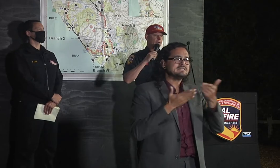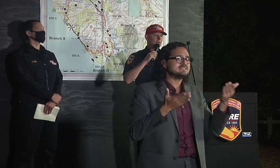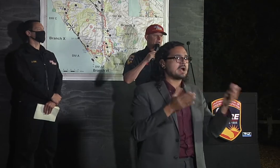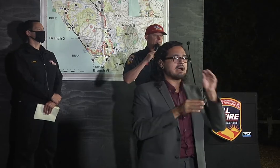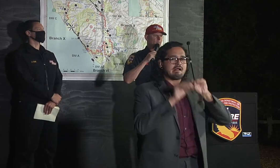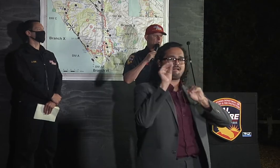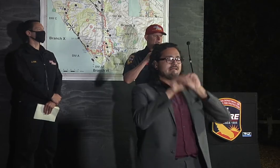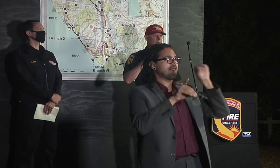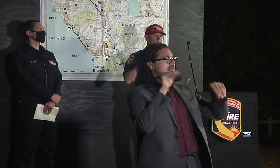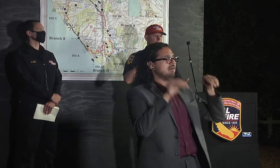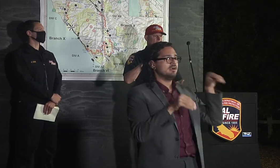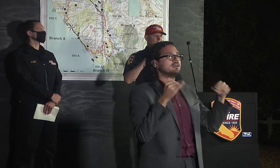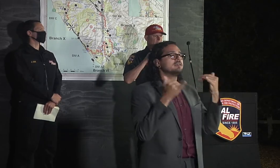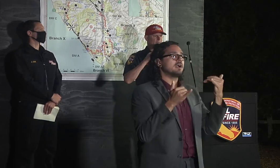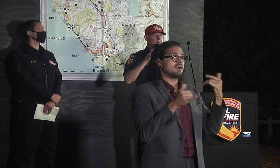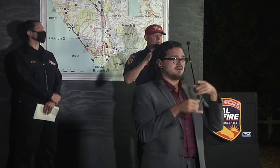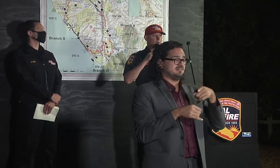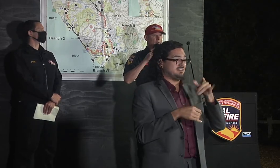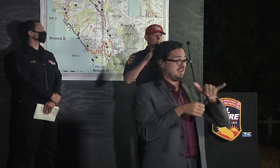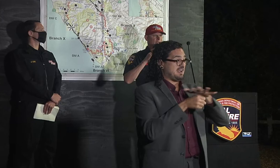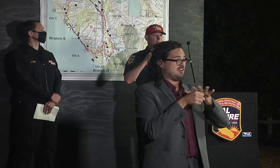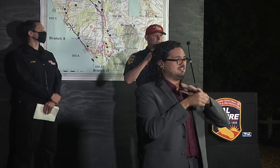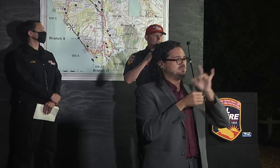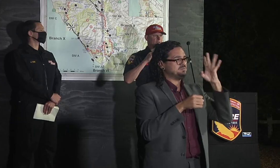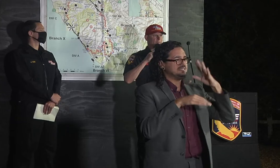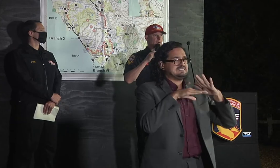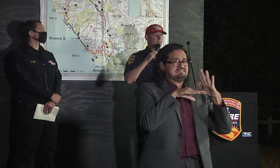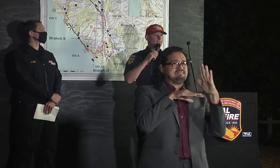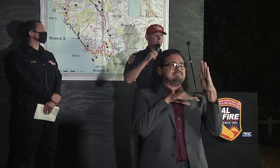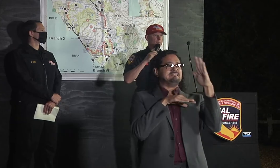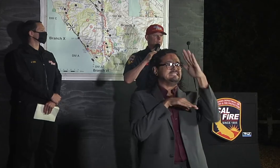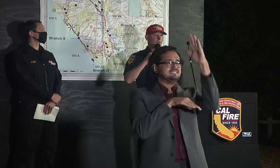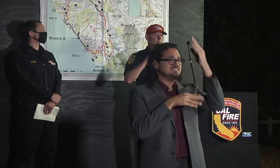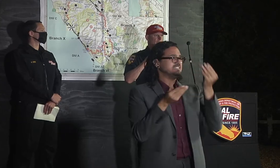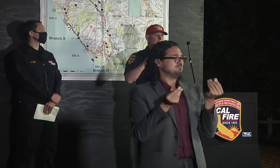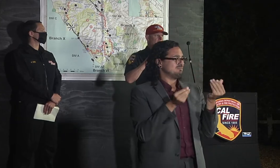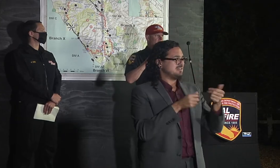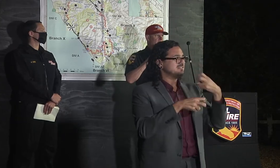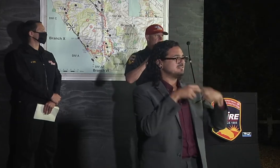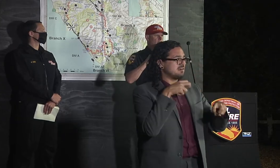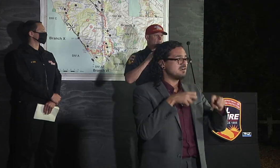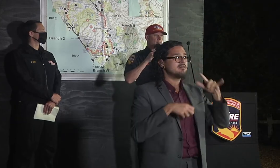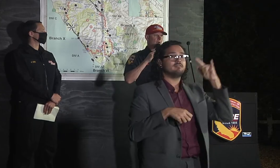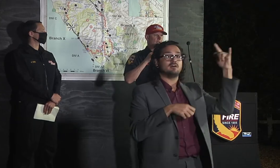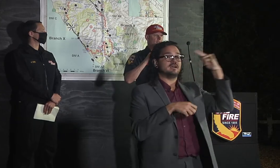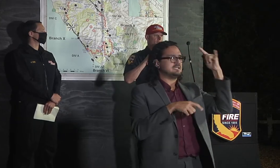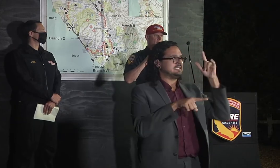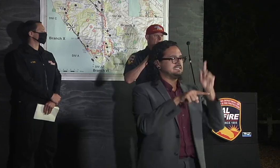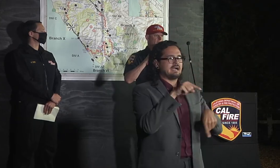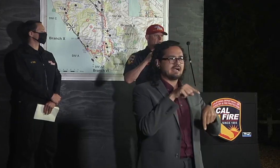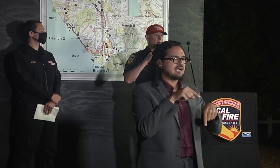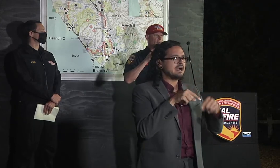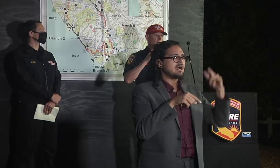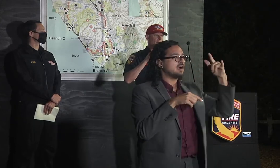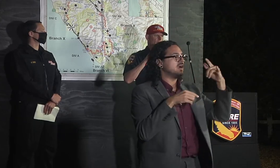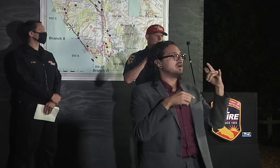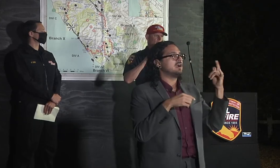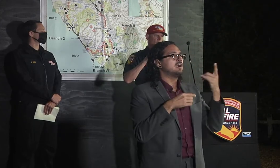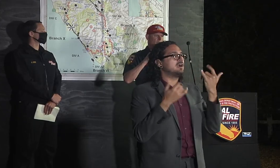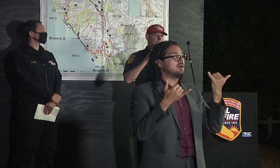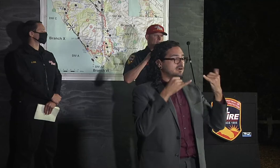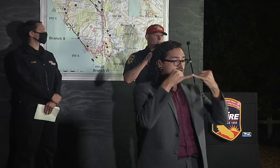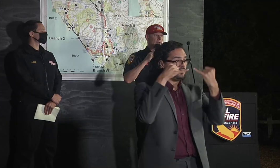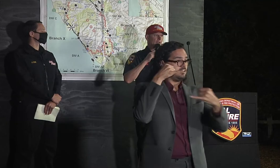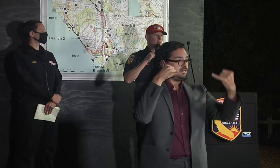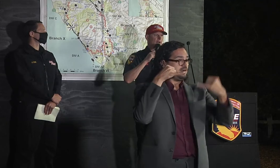there. We have some challenges to be able to get aircraft in there because there are power lines that run through there. And aircraft and power lines don't mix, so